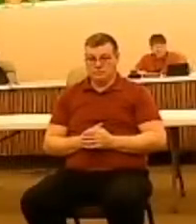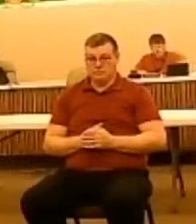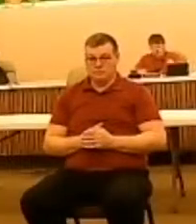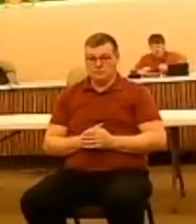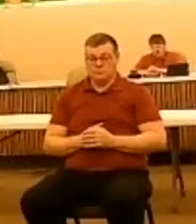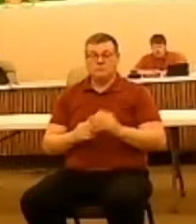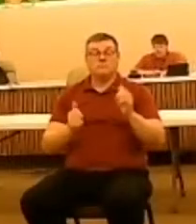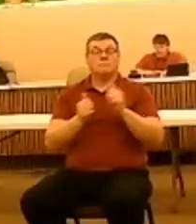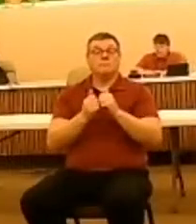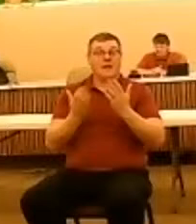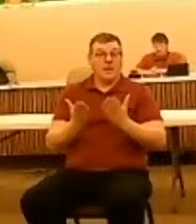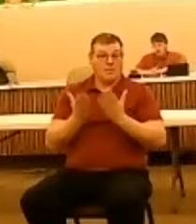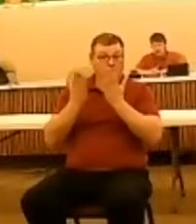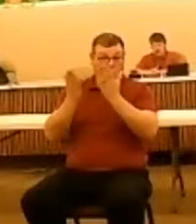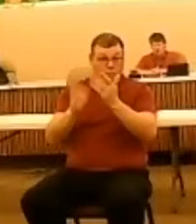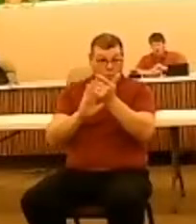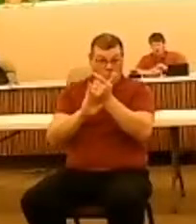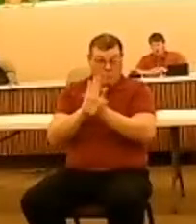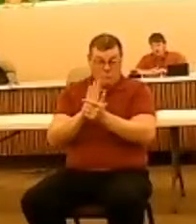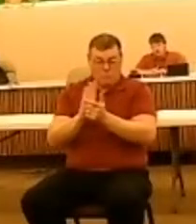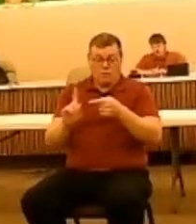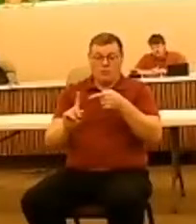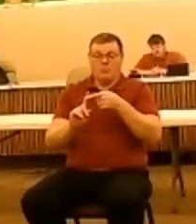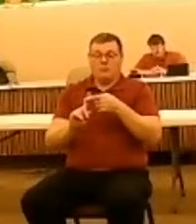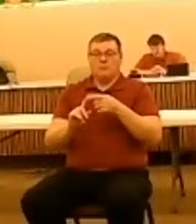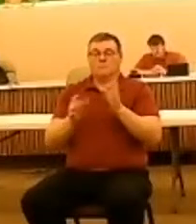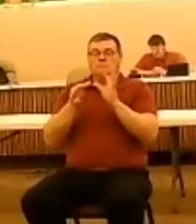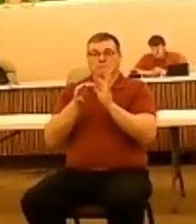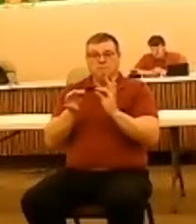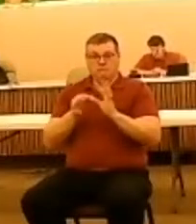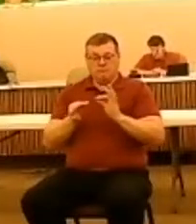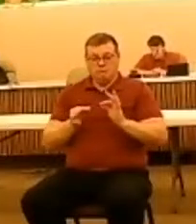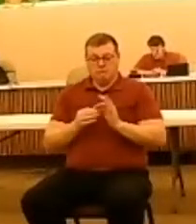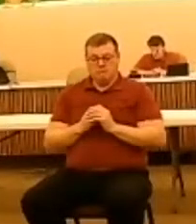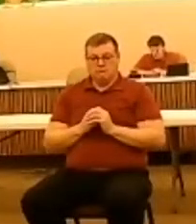the proposed law, we have